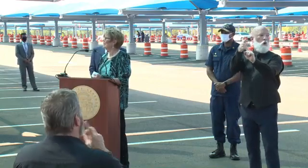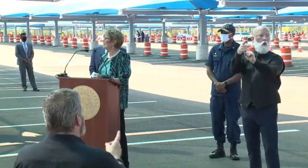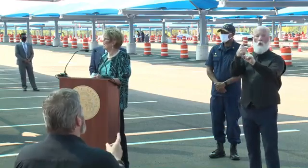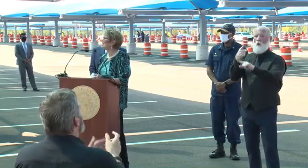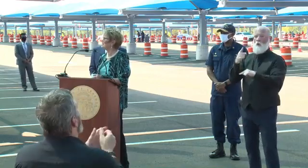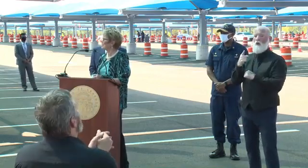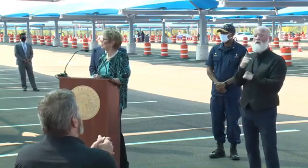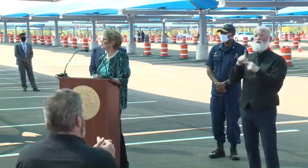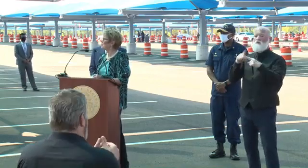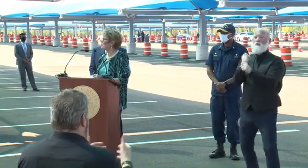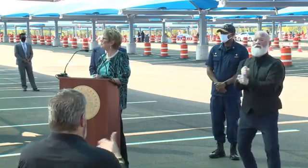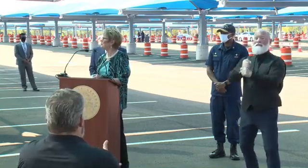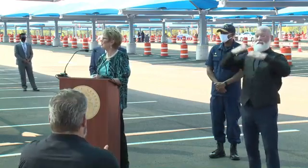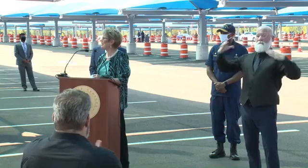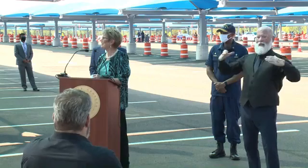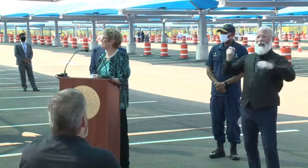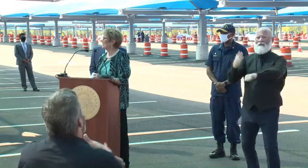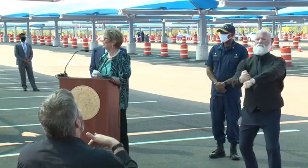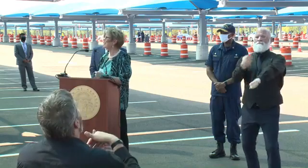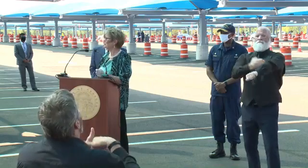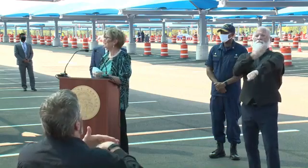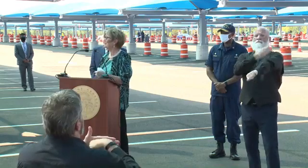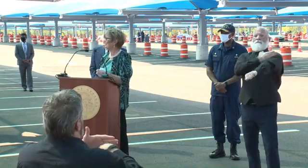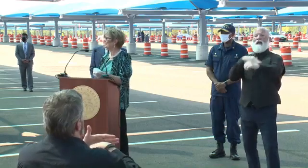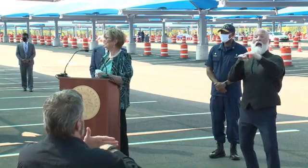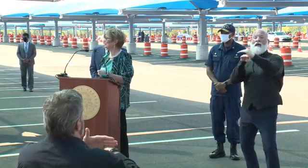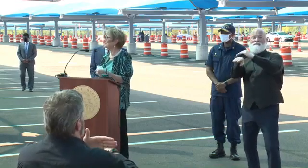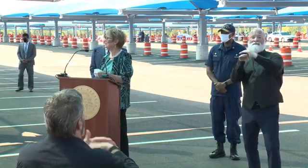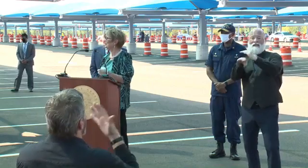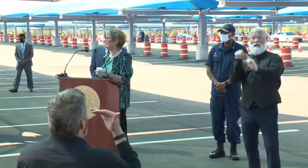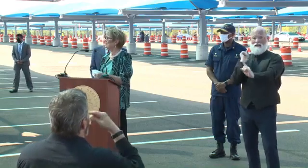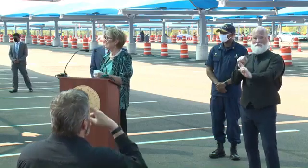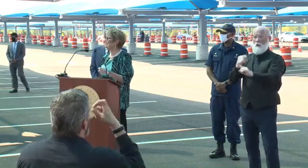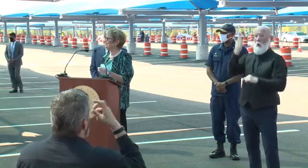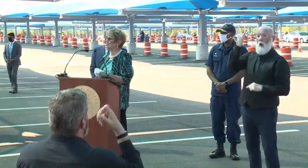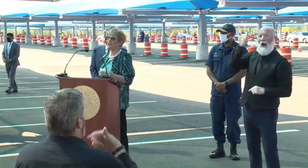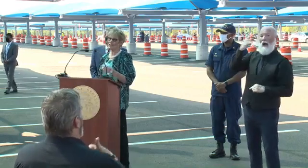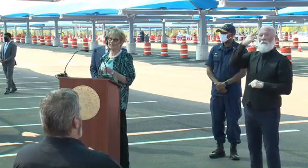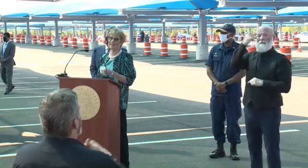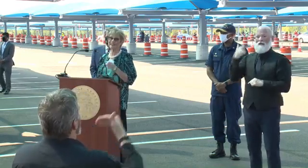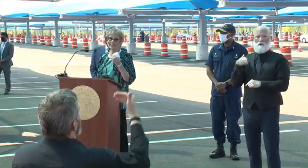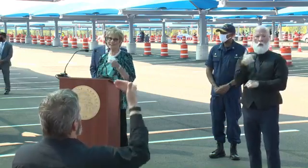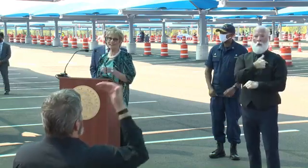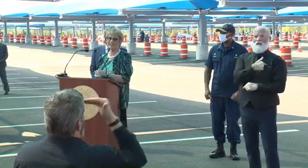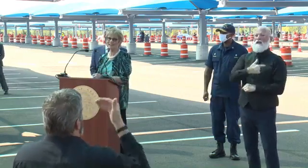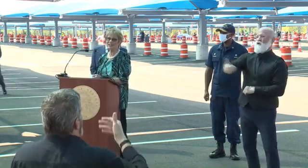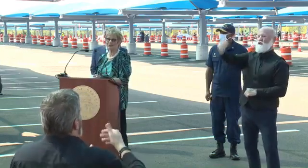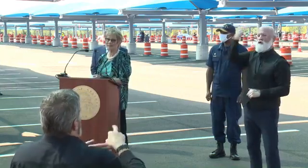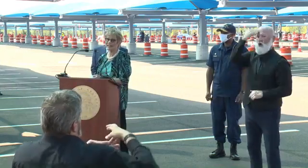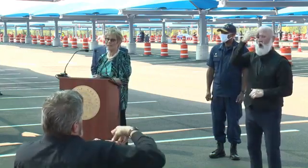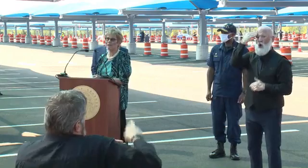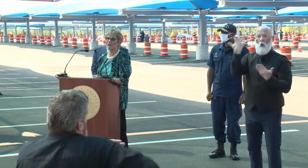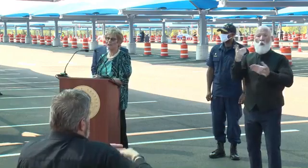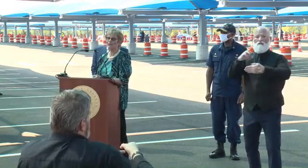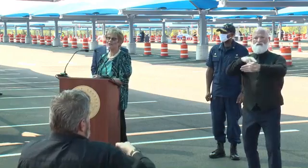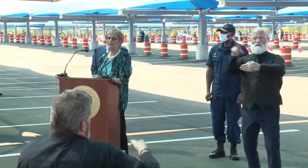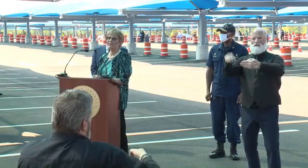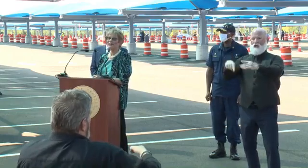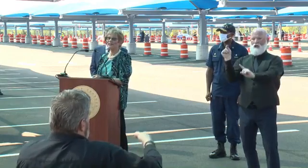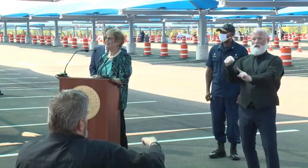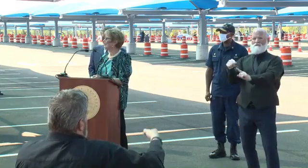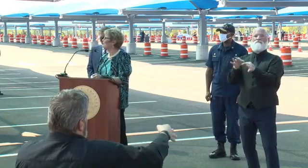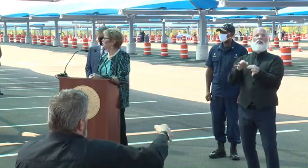expand access, because we knew that we had gotten behind, that there was a delay and able